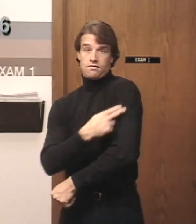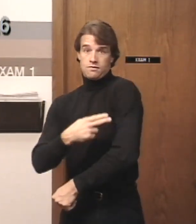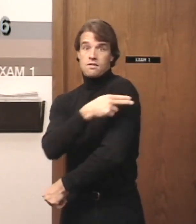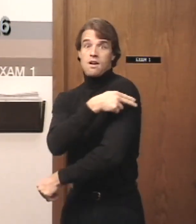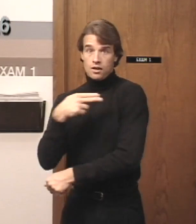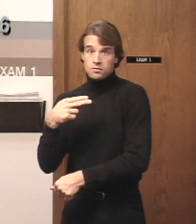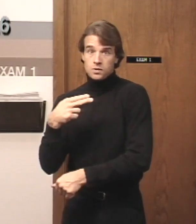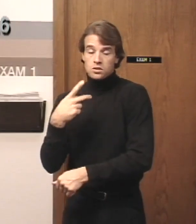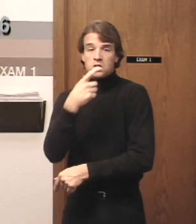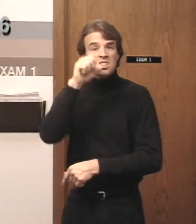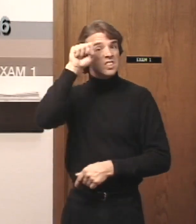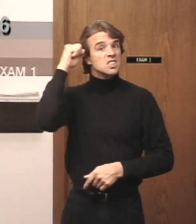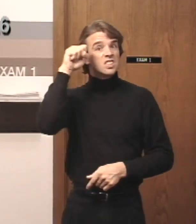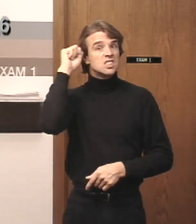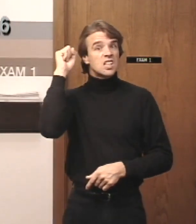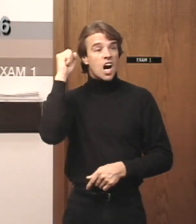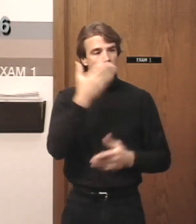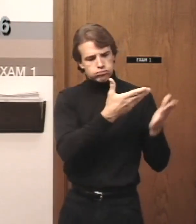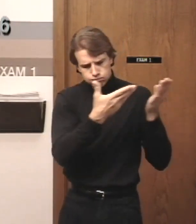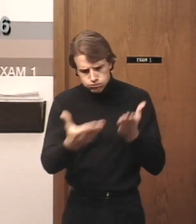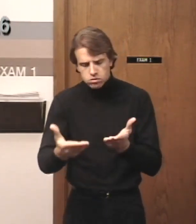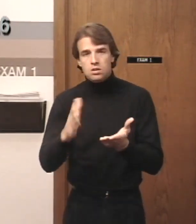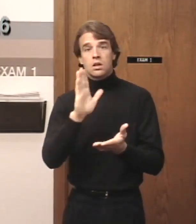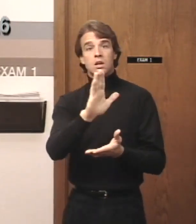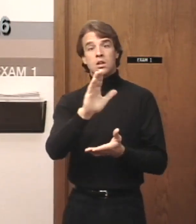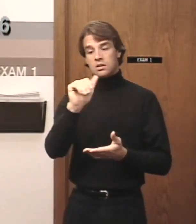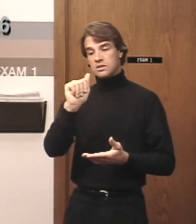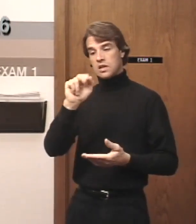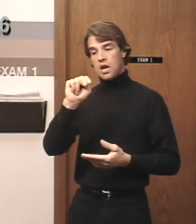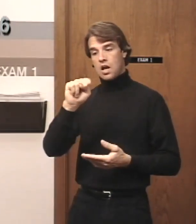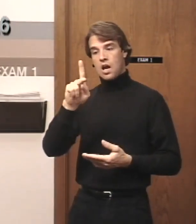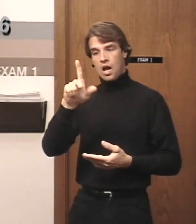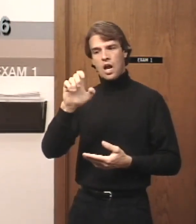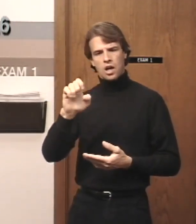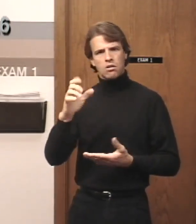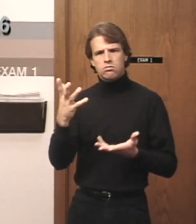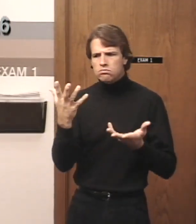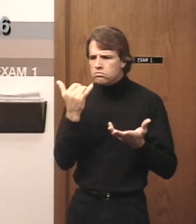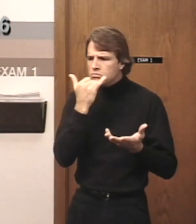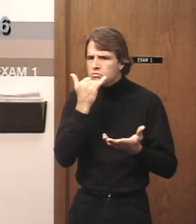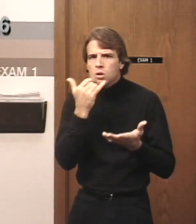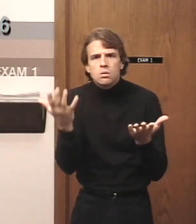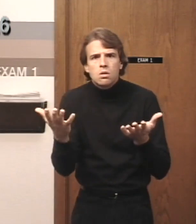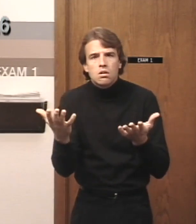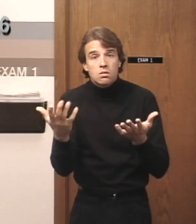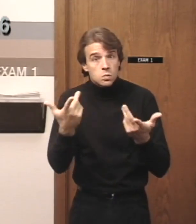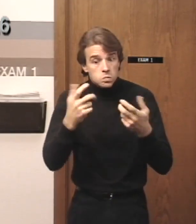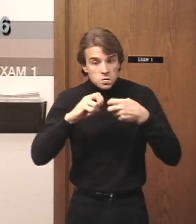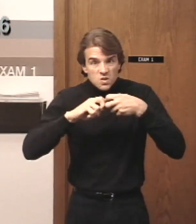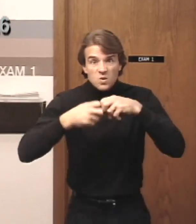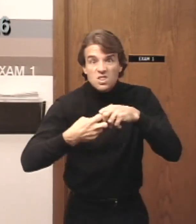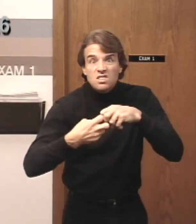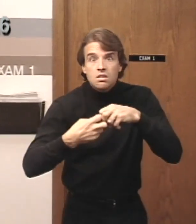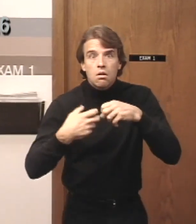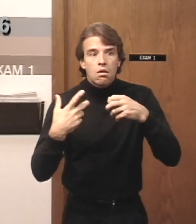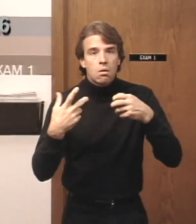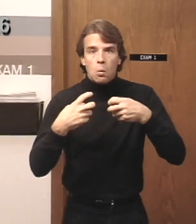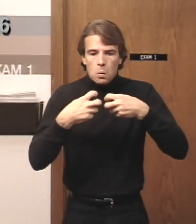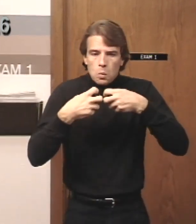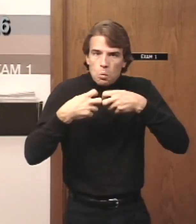We are here at the hospital. Scott was brought here because of an injury to his ankle. We don't know whether